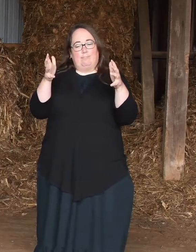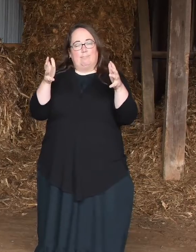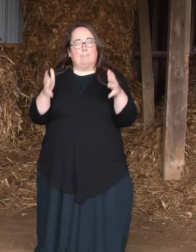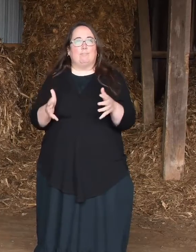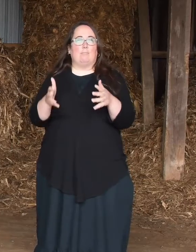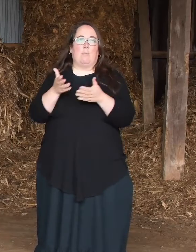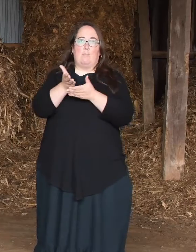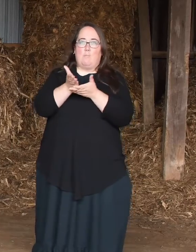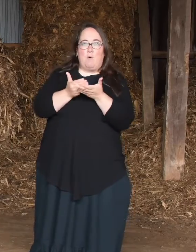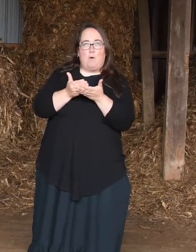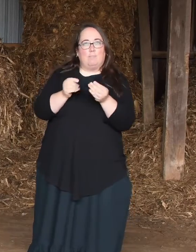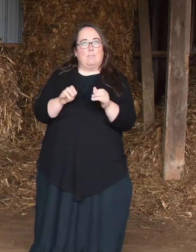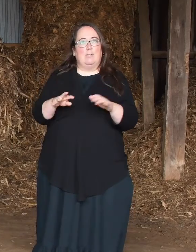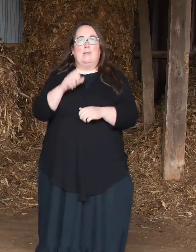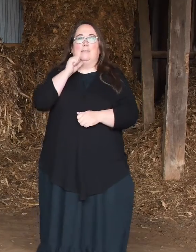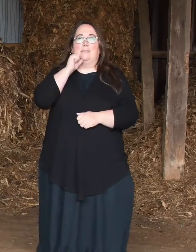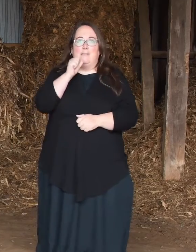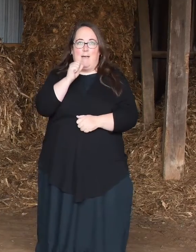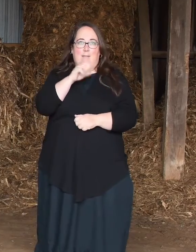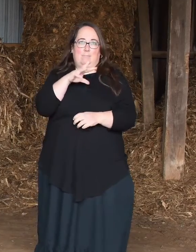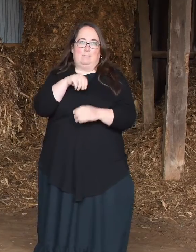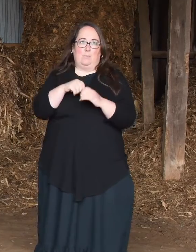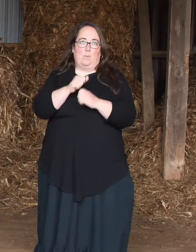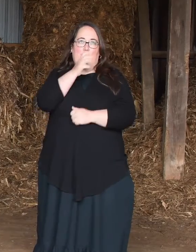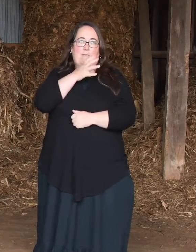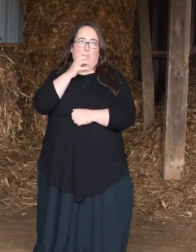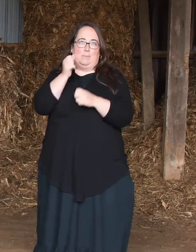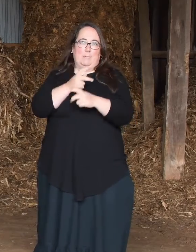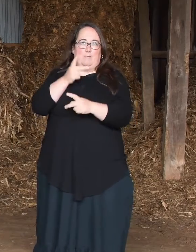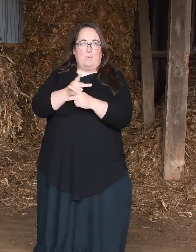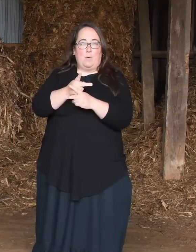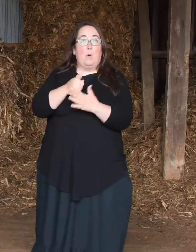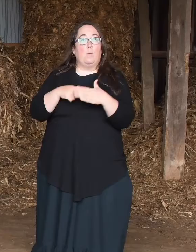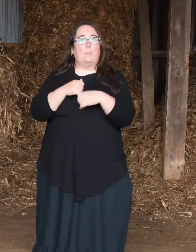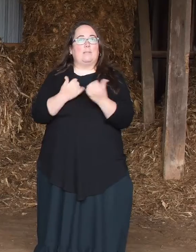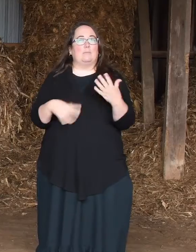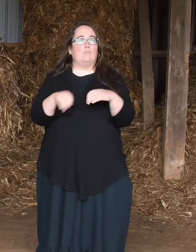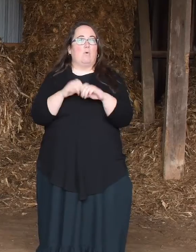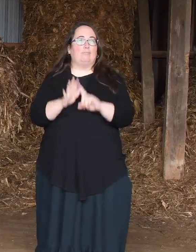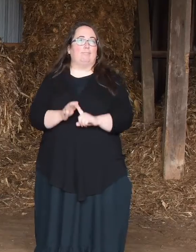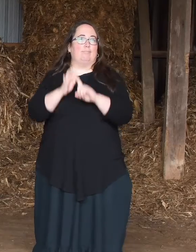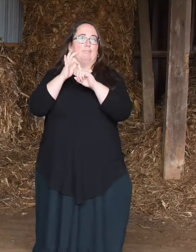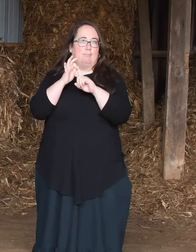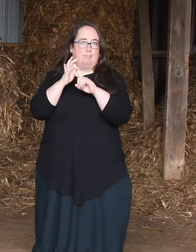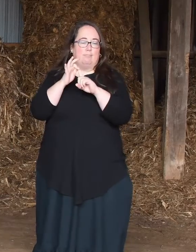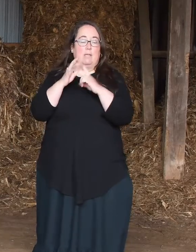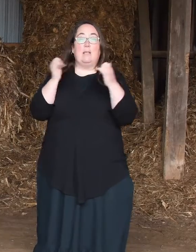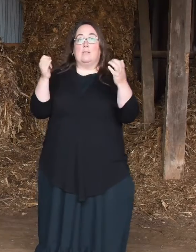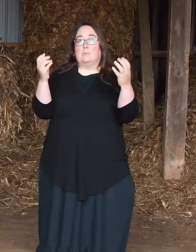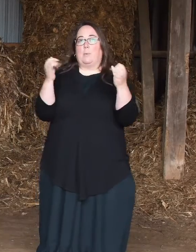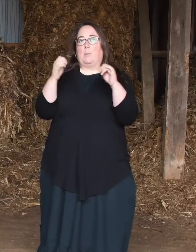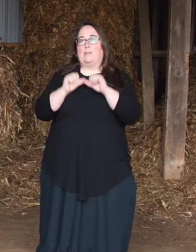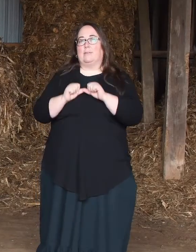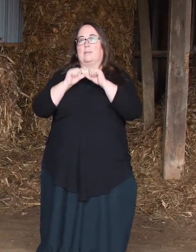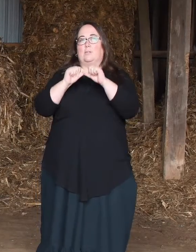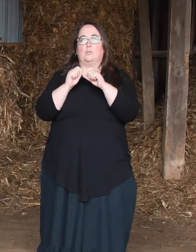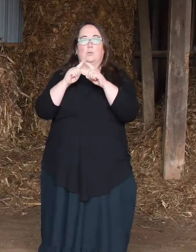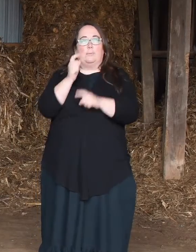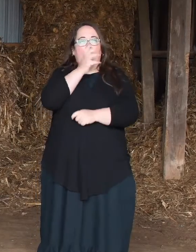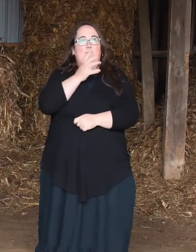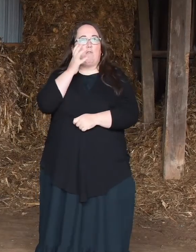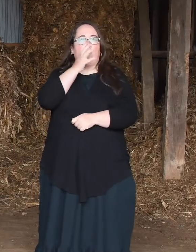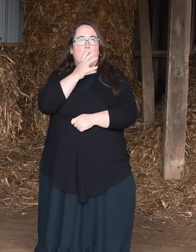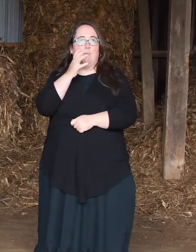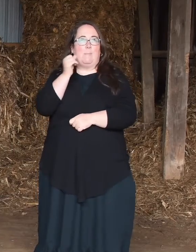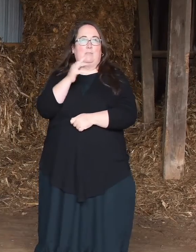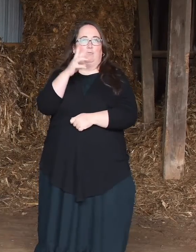parcel not in agricultural preservation. What makes this even more special is this property will continue to be farmed by the